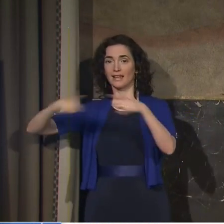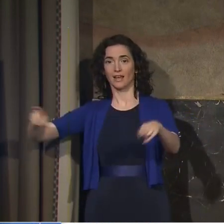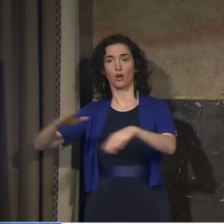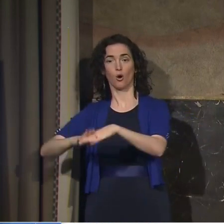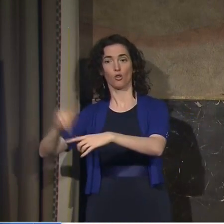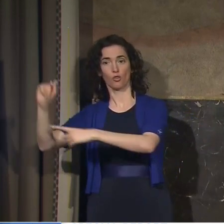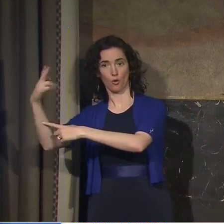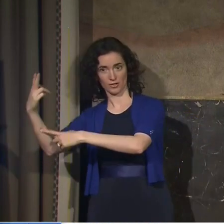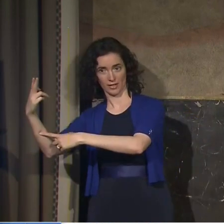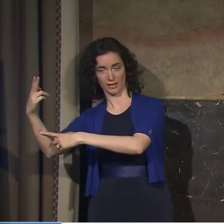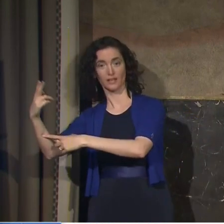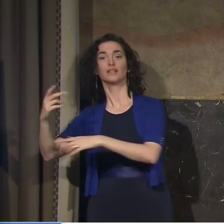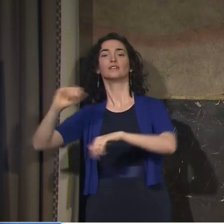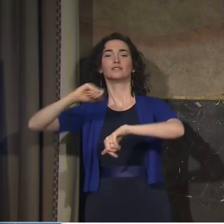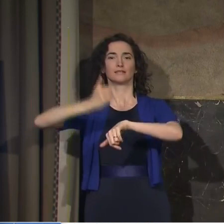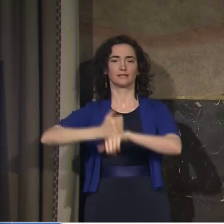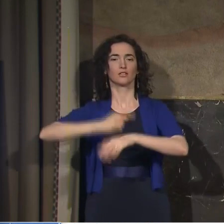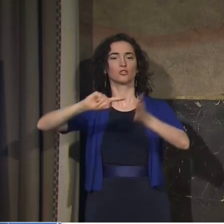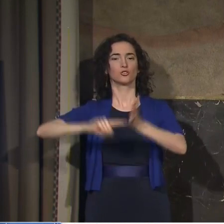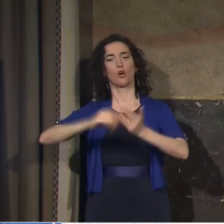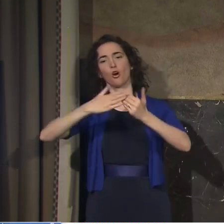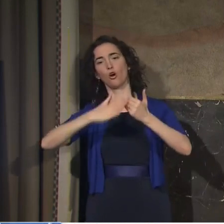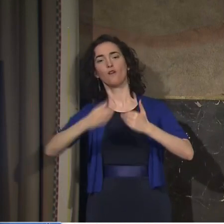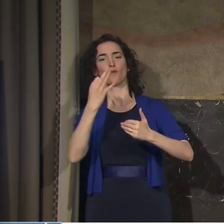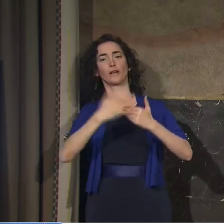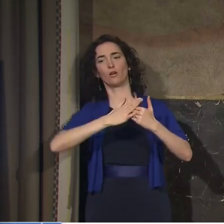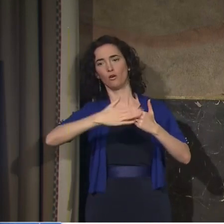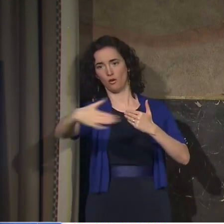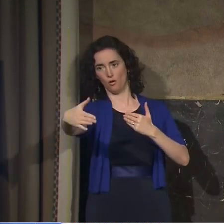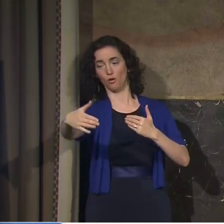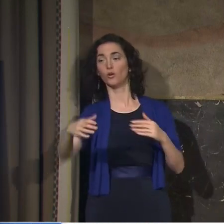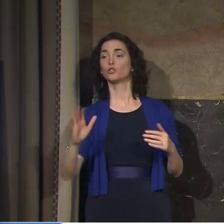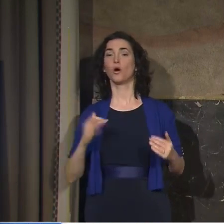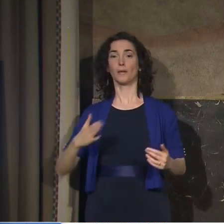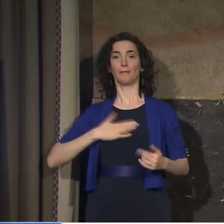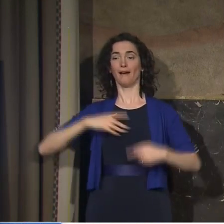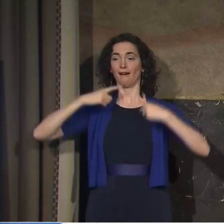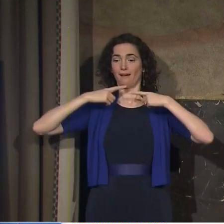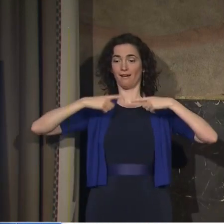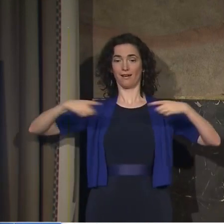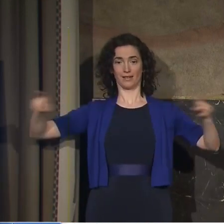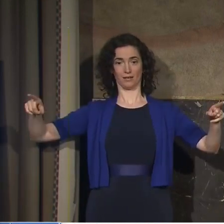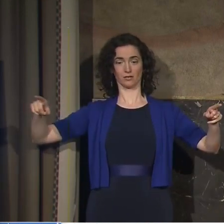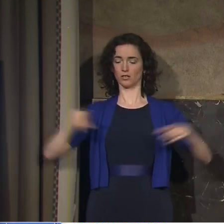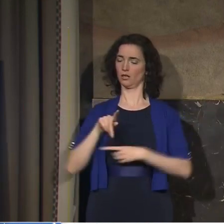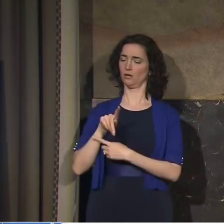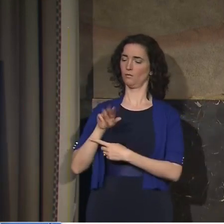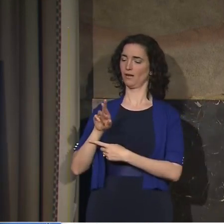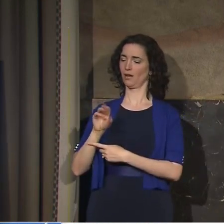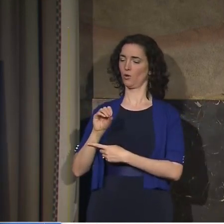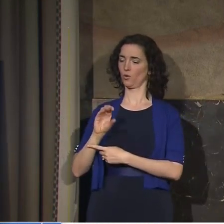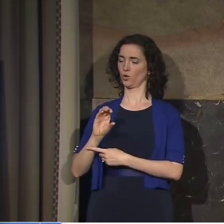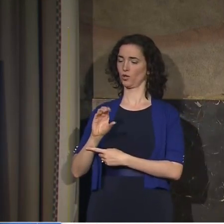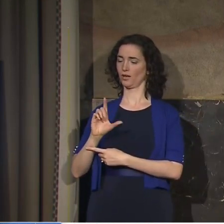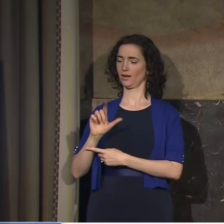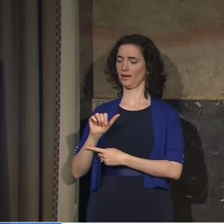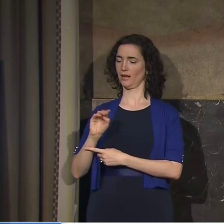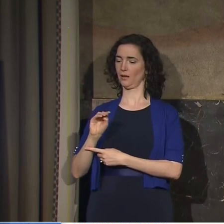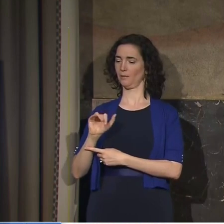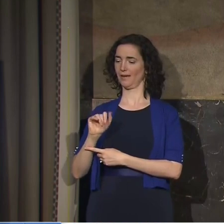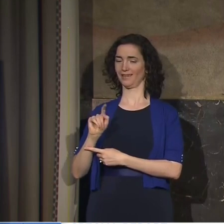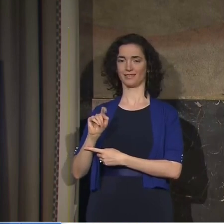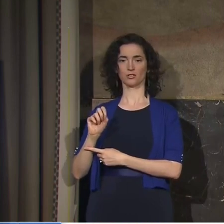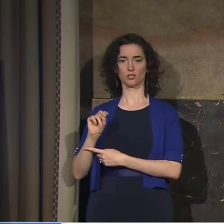Friday, and I'm encouraging people to read the proclamation itself because it will be a